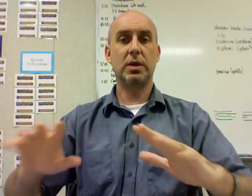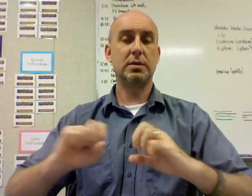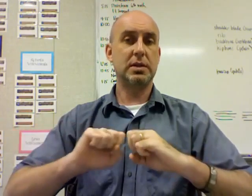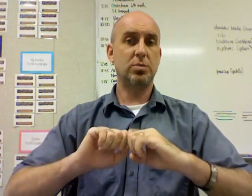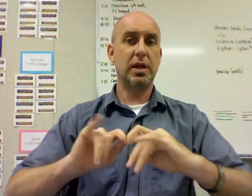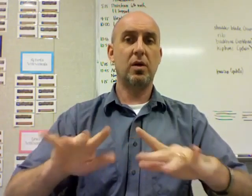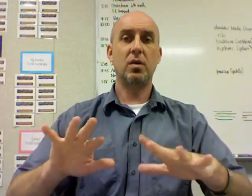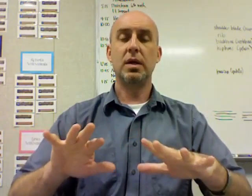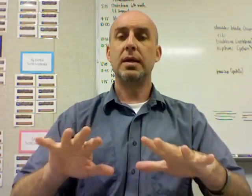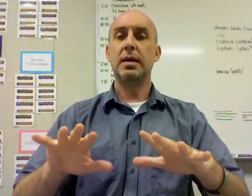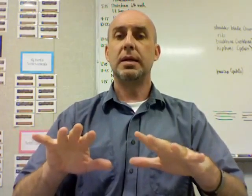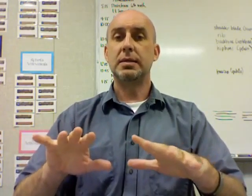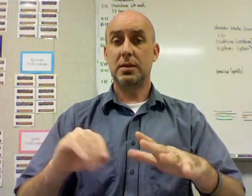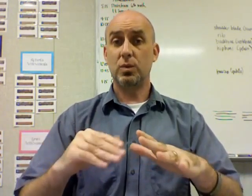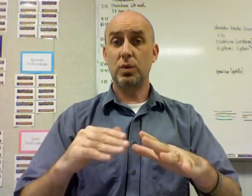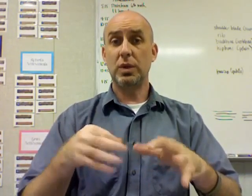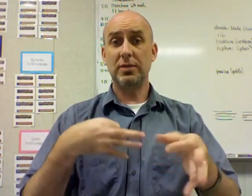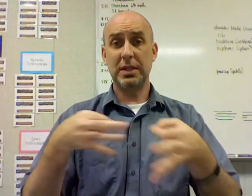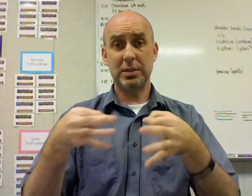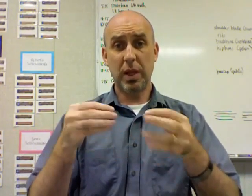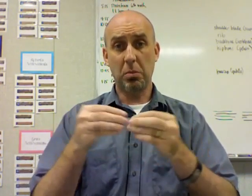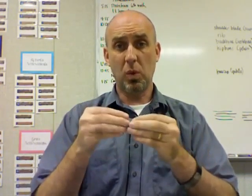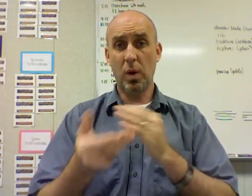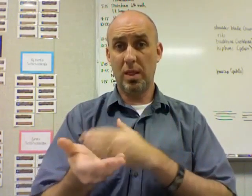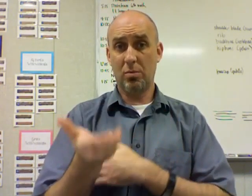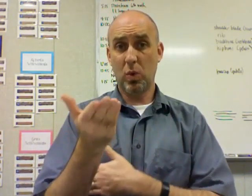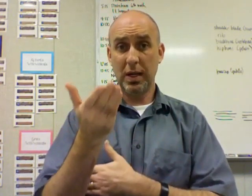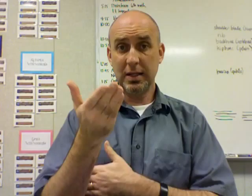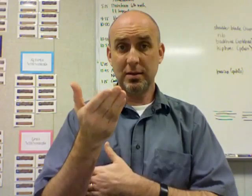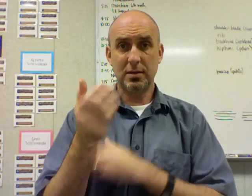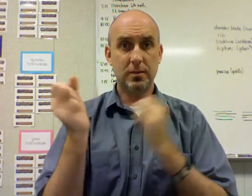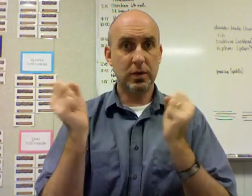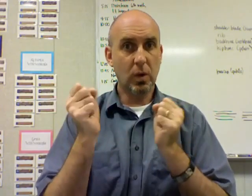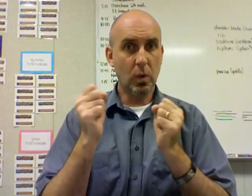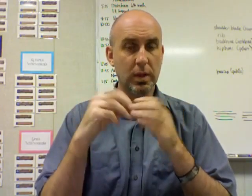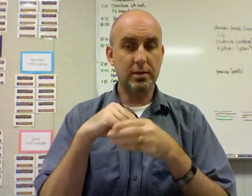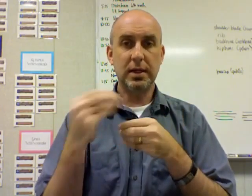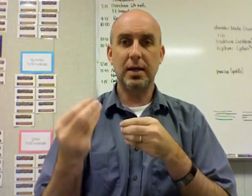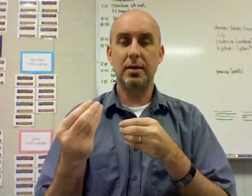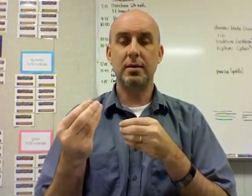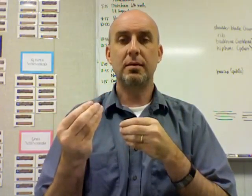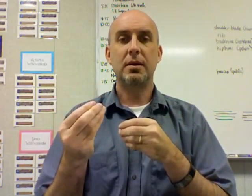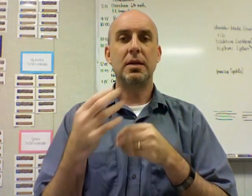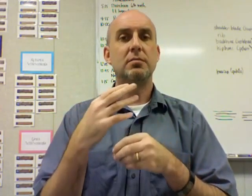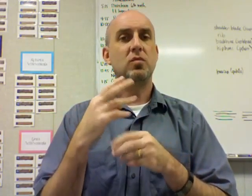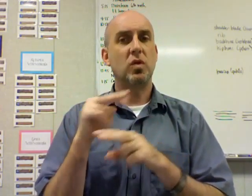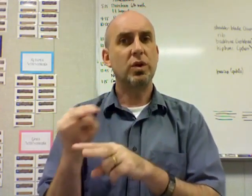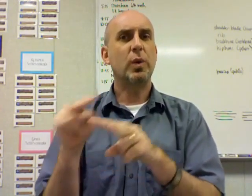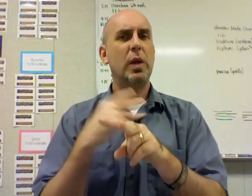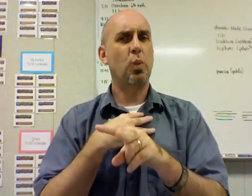as they spread out. So you can even explain more in the mornings. It's very cold outside. If you look around,